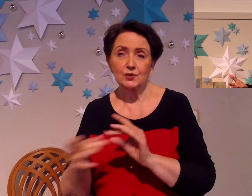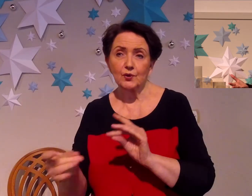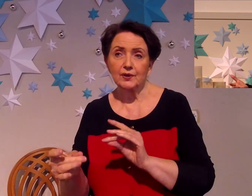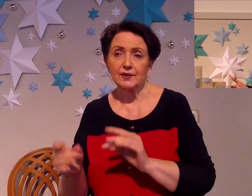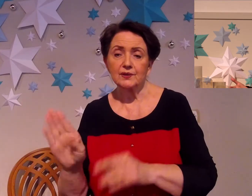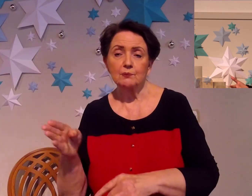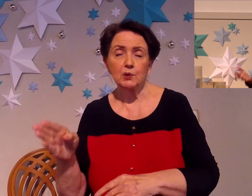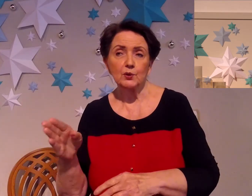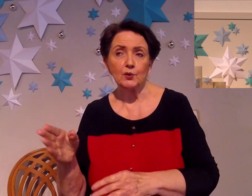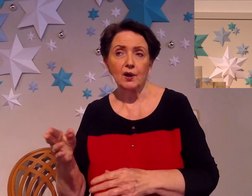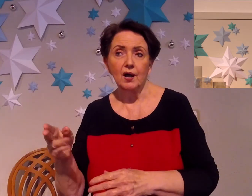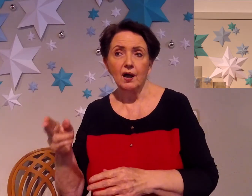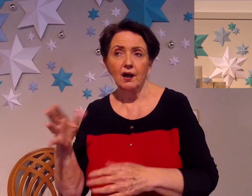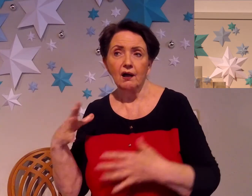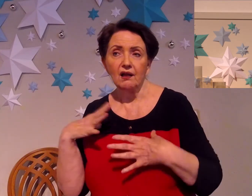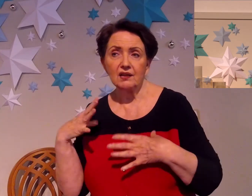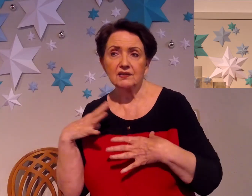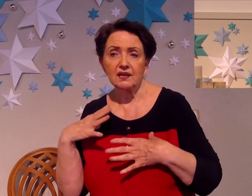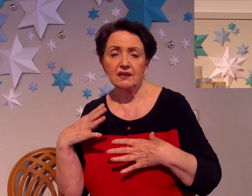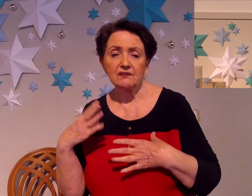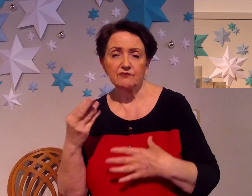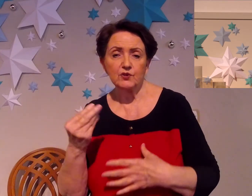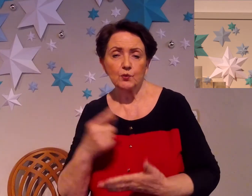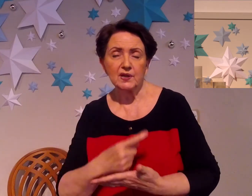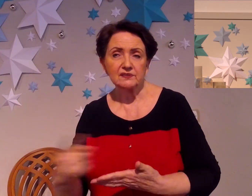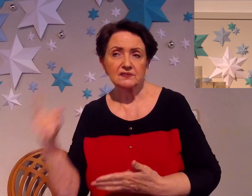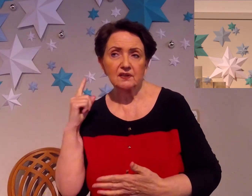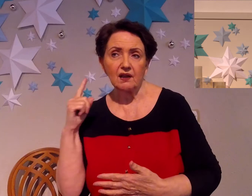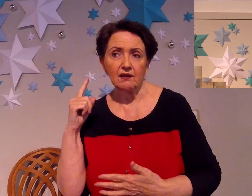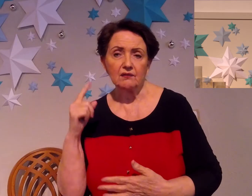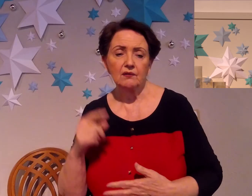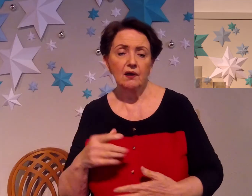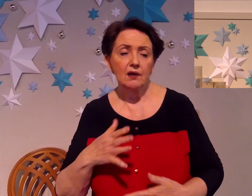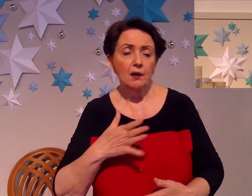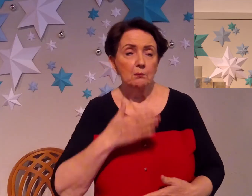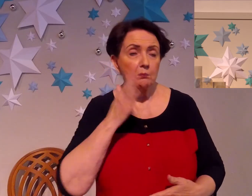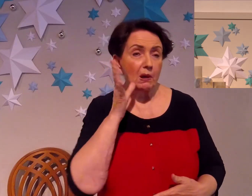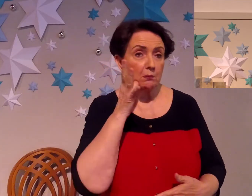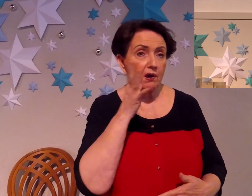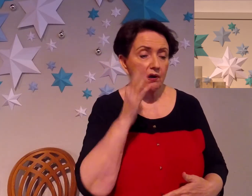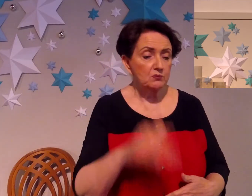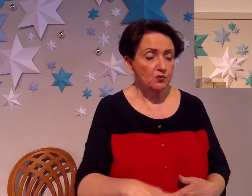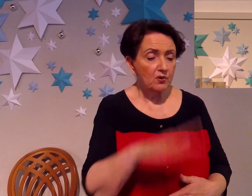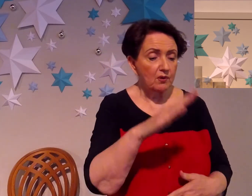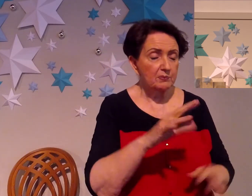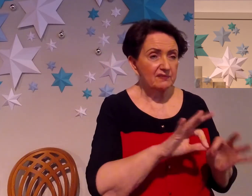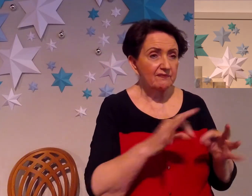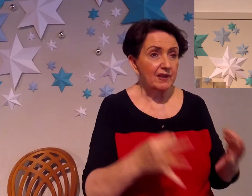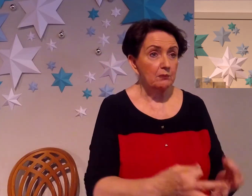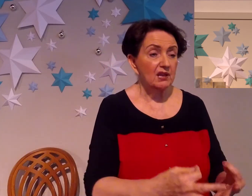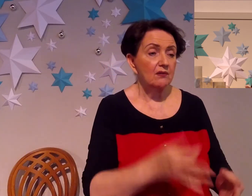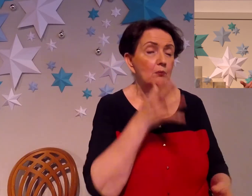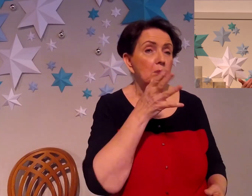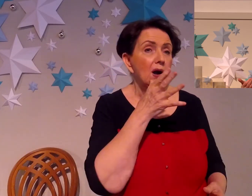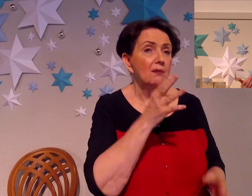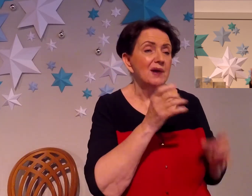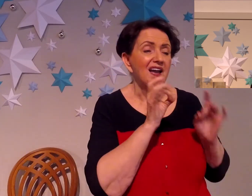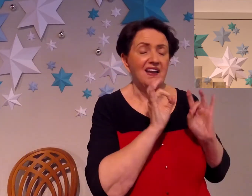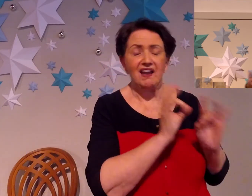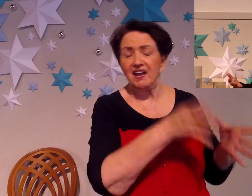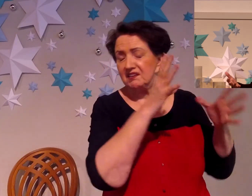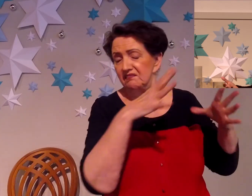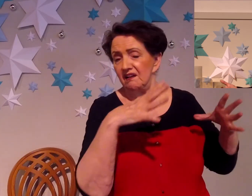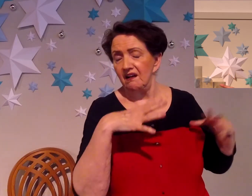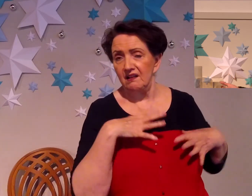Holiday Sunday a few Sundays ago. My mother grew up in a family. Her mother hated the holidays,